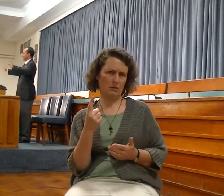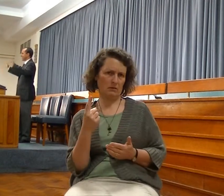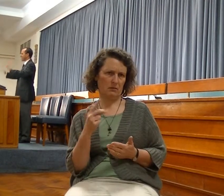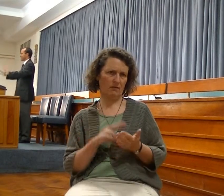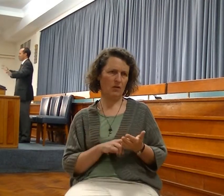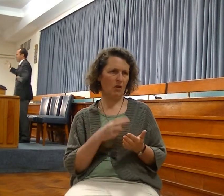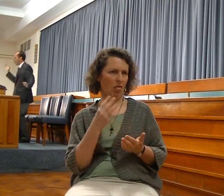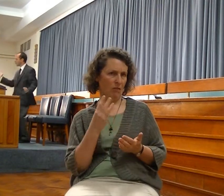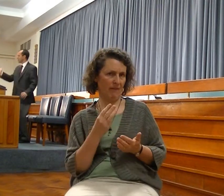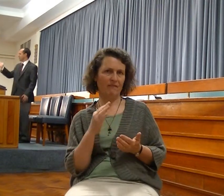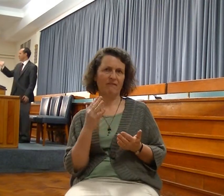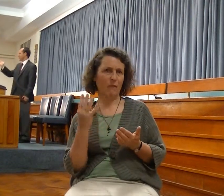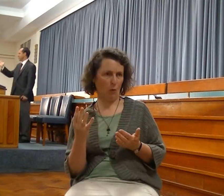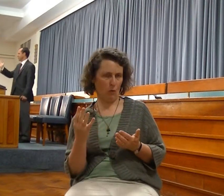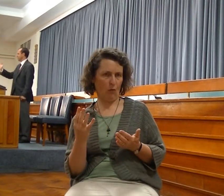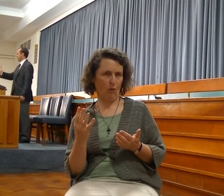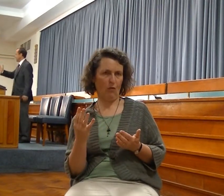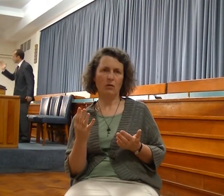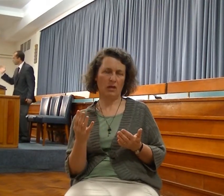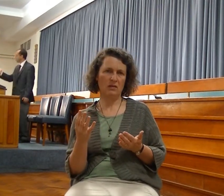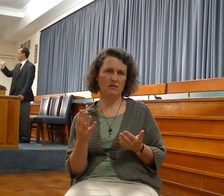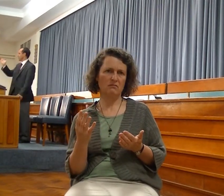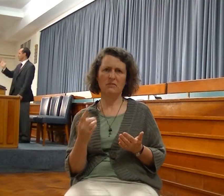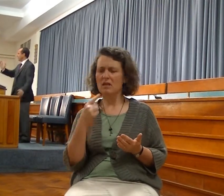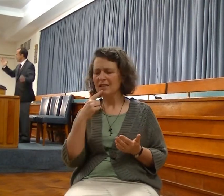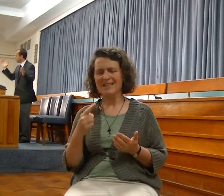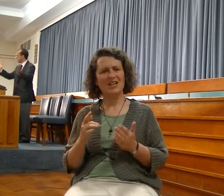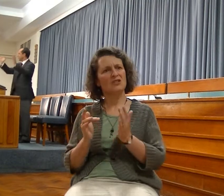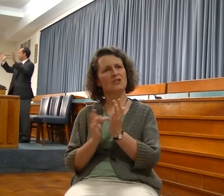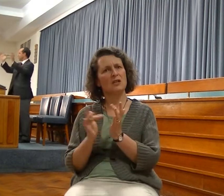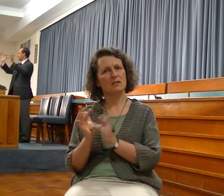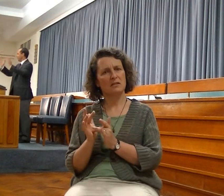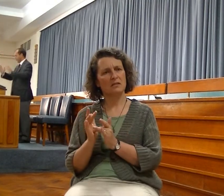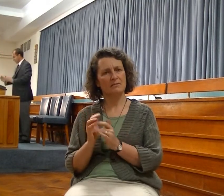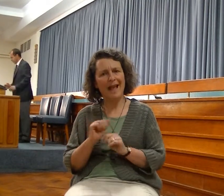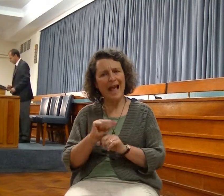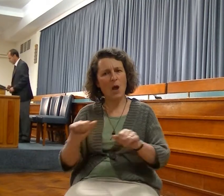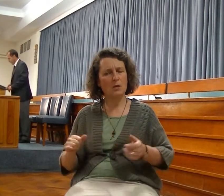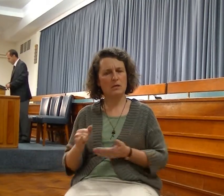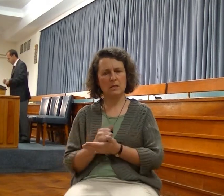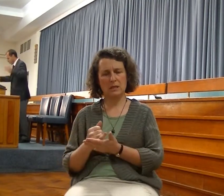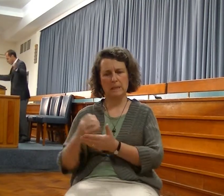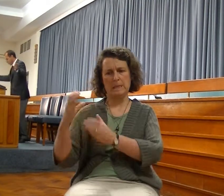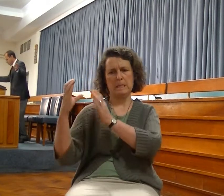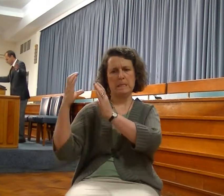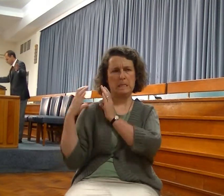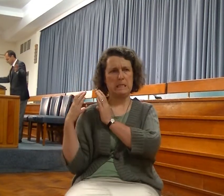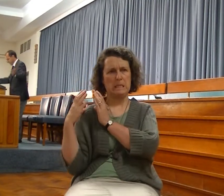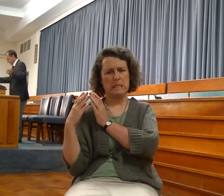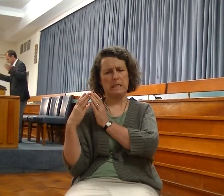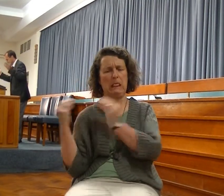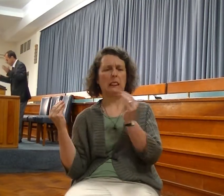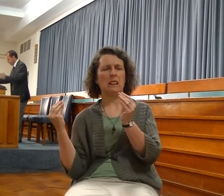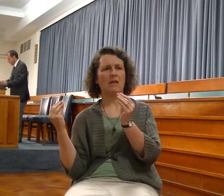it was completed. Christ purged for our sins. He took our sins. He bare our sins on the cross of Calvary.